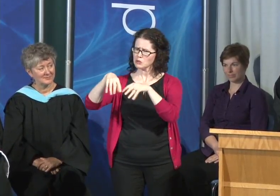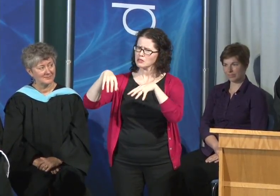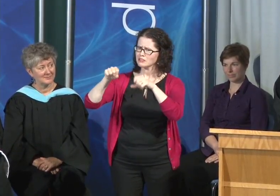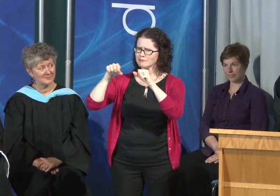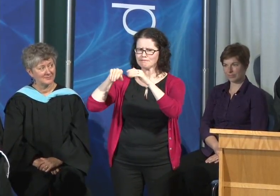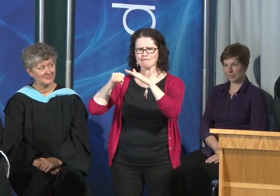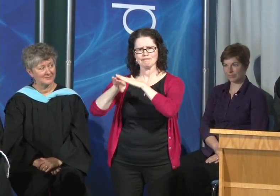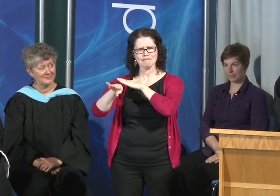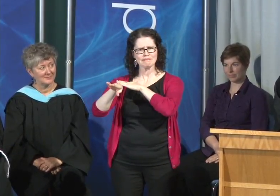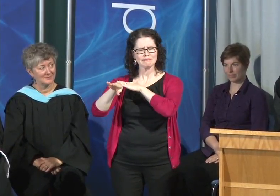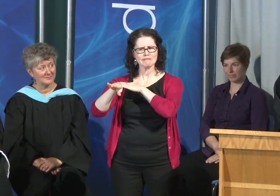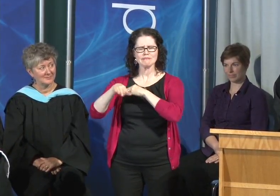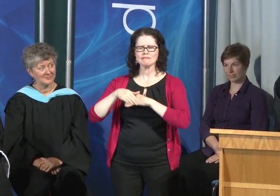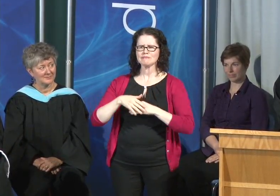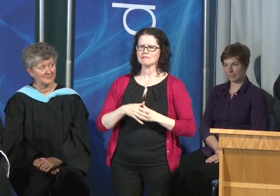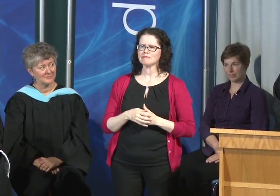possibilities.